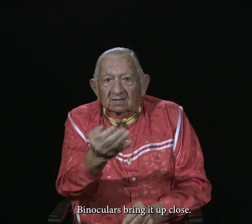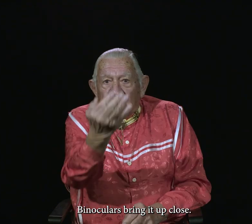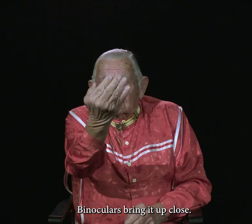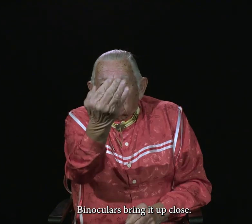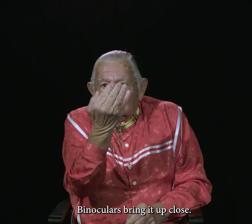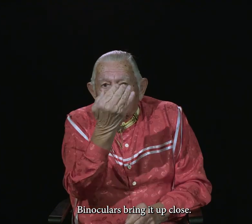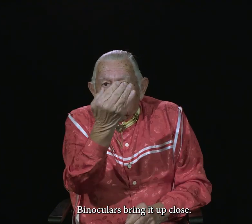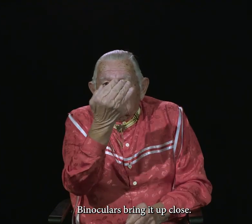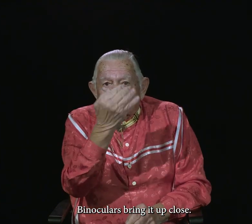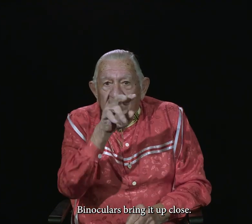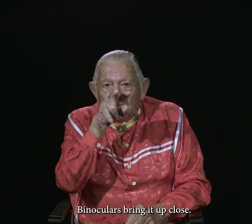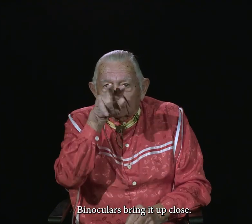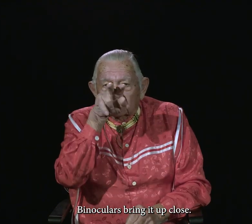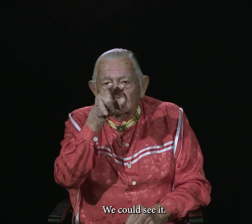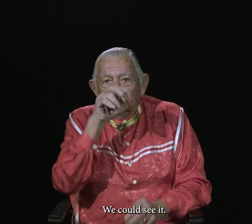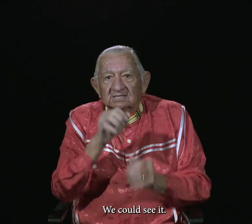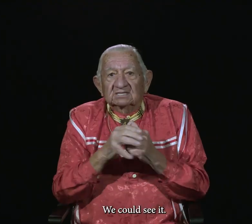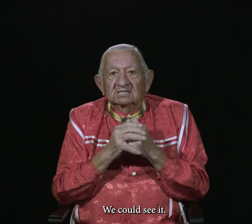Binoculars, bring it up close, we could see it.